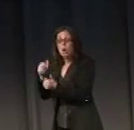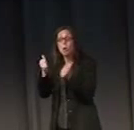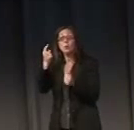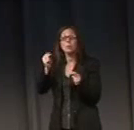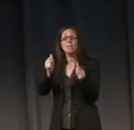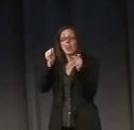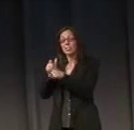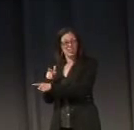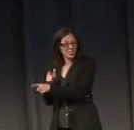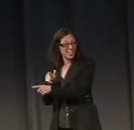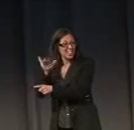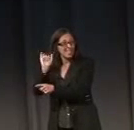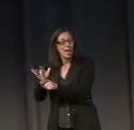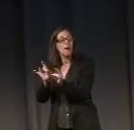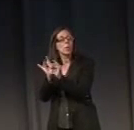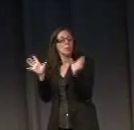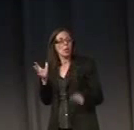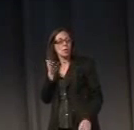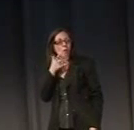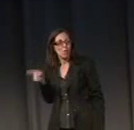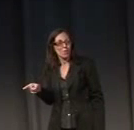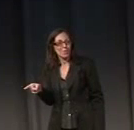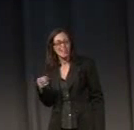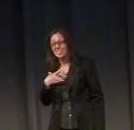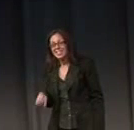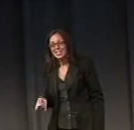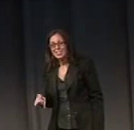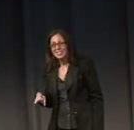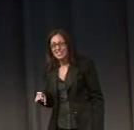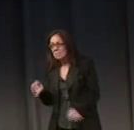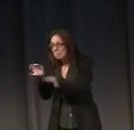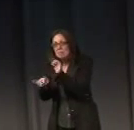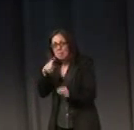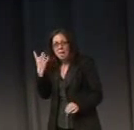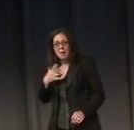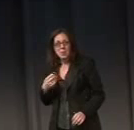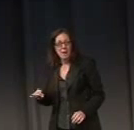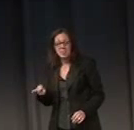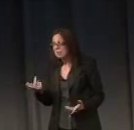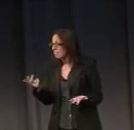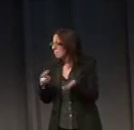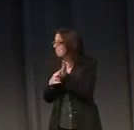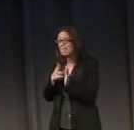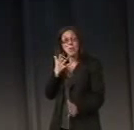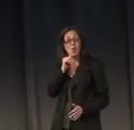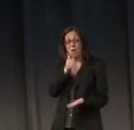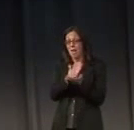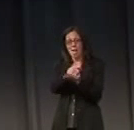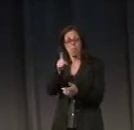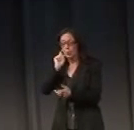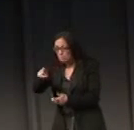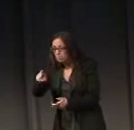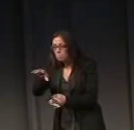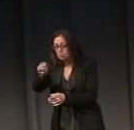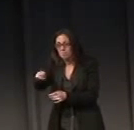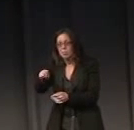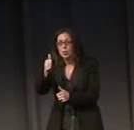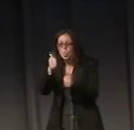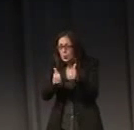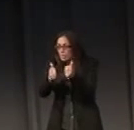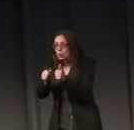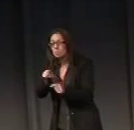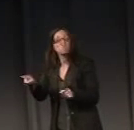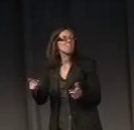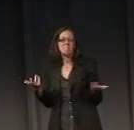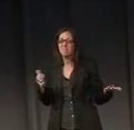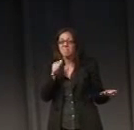had, at least, is debunked that color helps in recognizing objects. It might be true for certain kinds of objects, but we'll get there. Okay, and